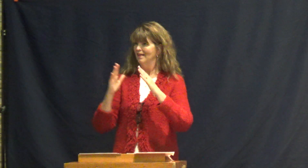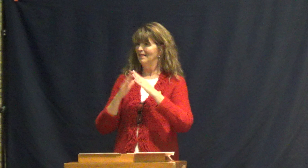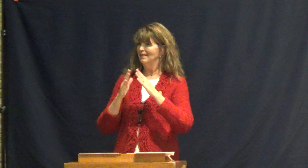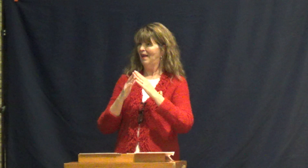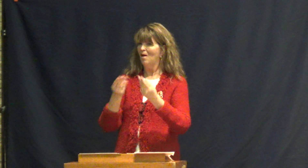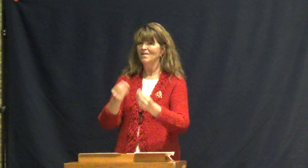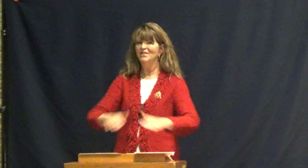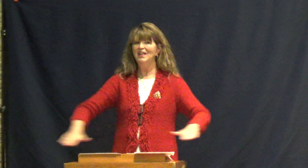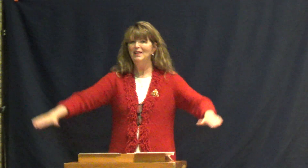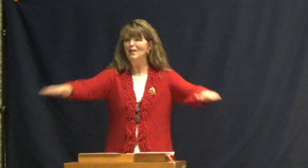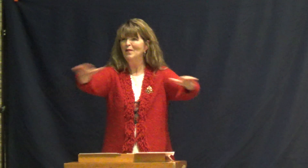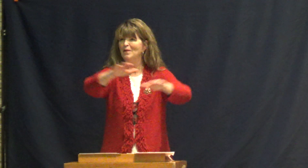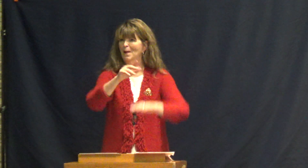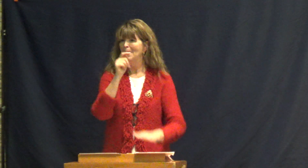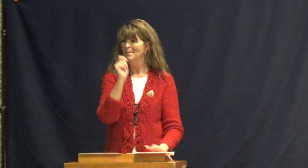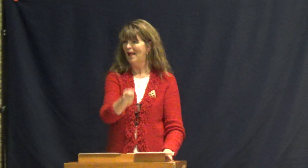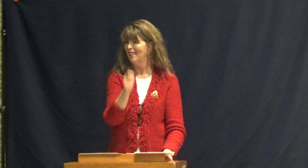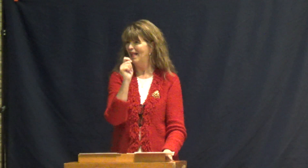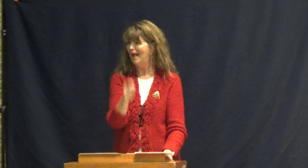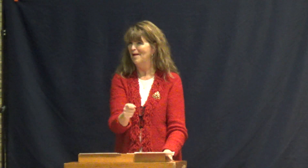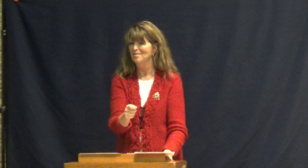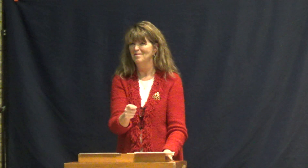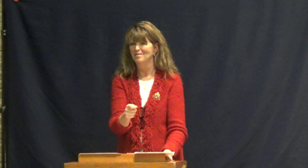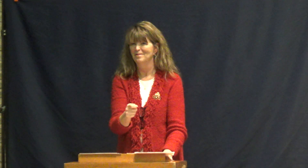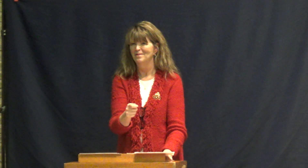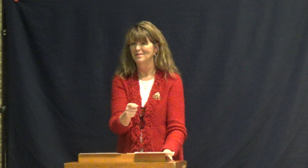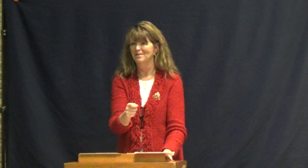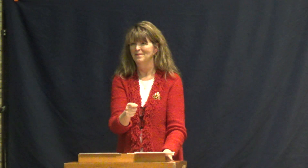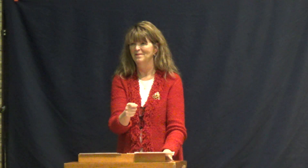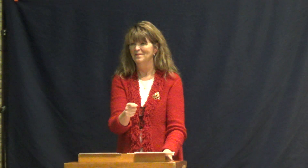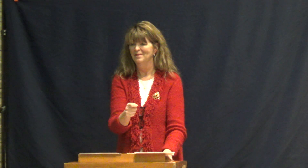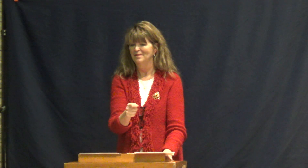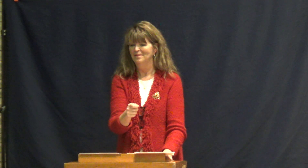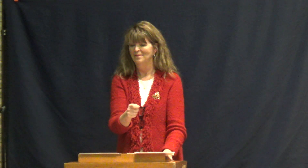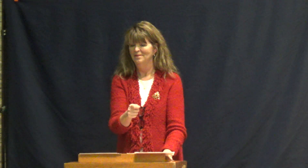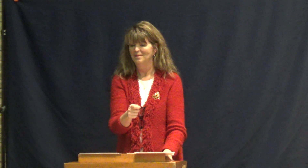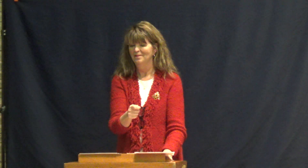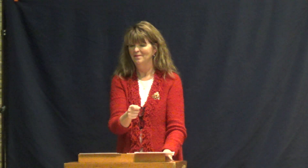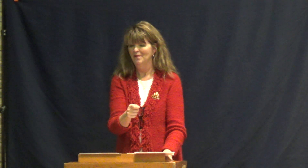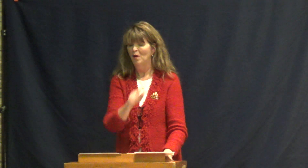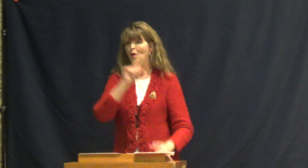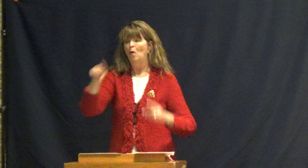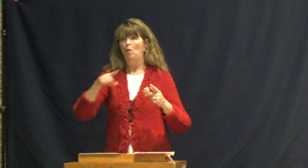fields nearby the town of Bethlehem.